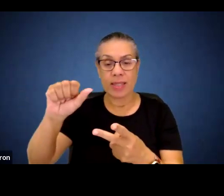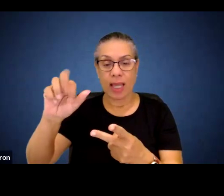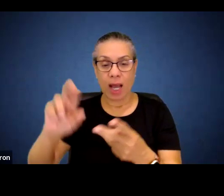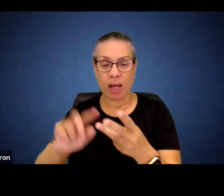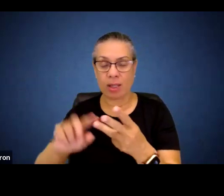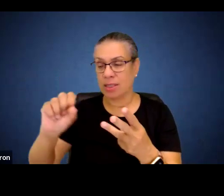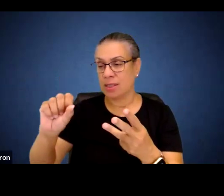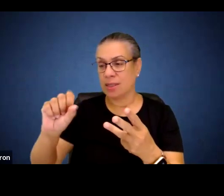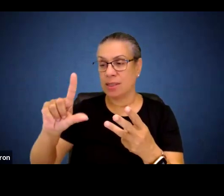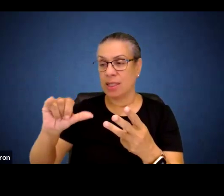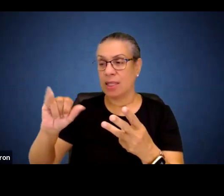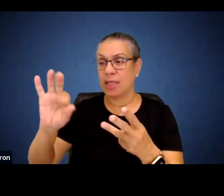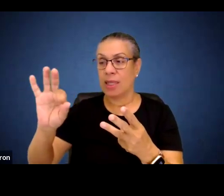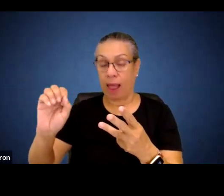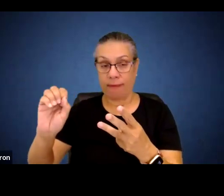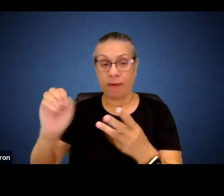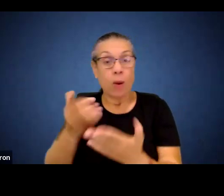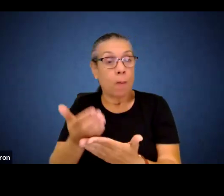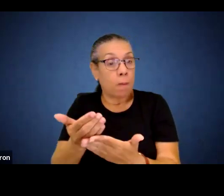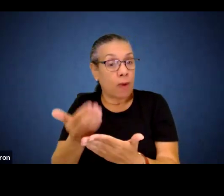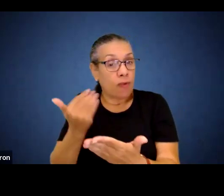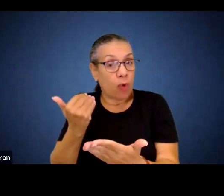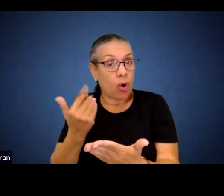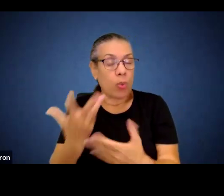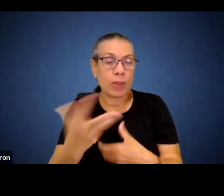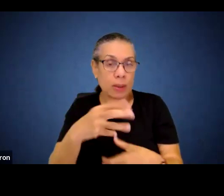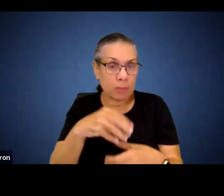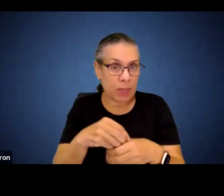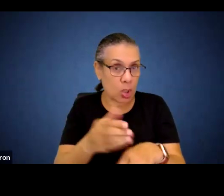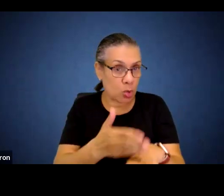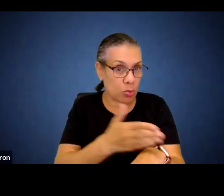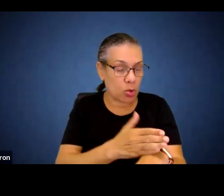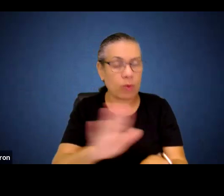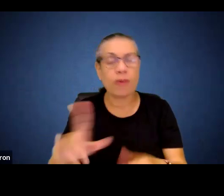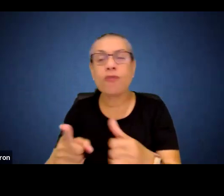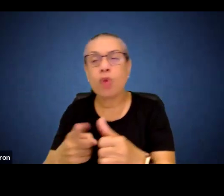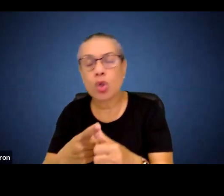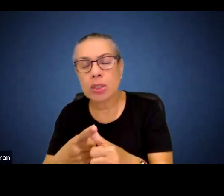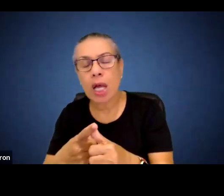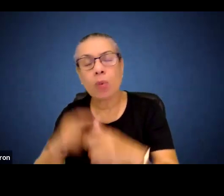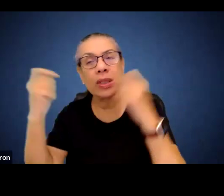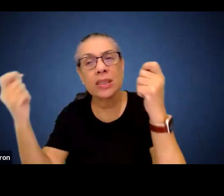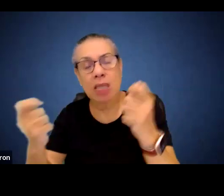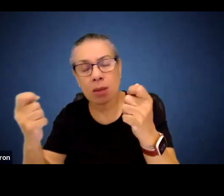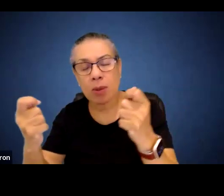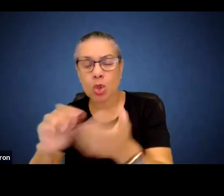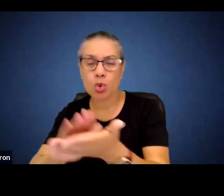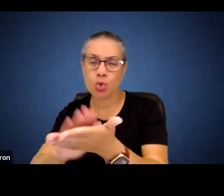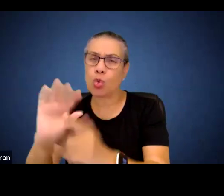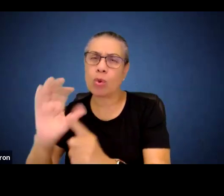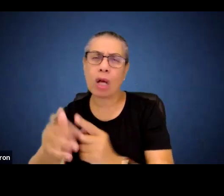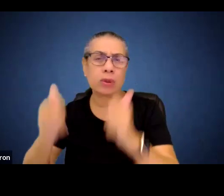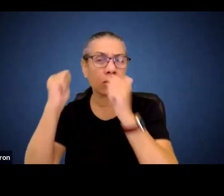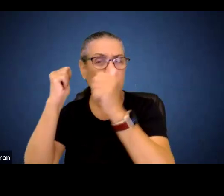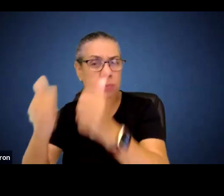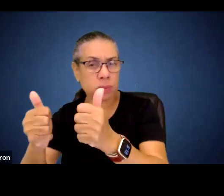SLIFE. Before launching into discussing accountability and school improvement, I want to celebrate how proud we are of our school culture.